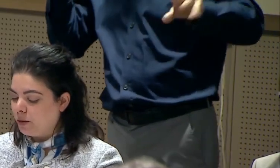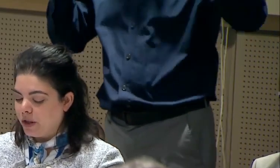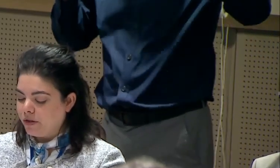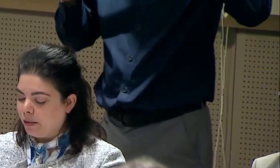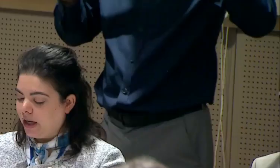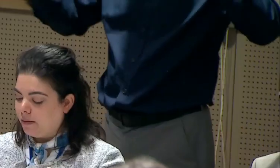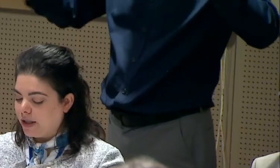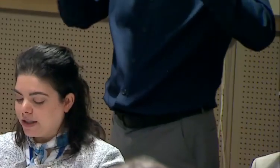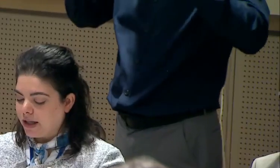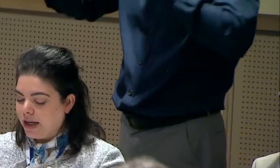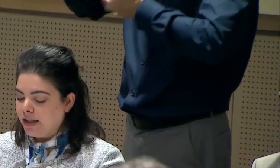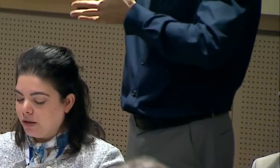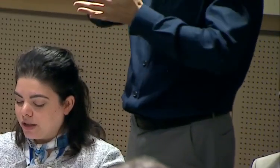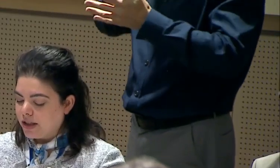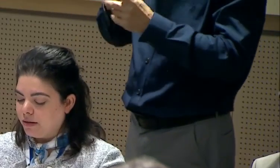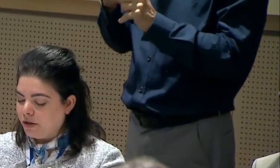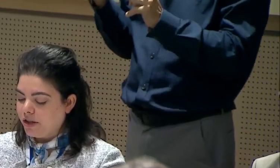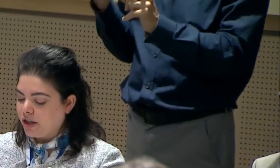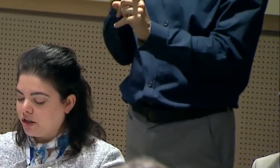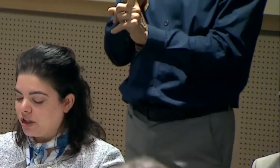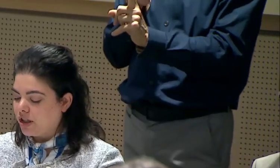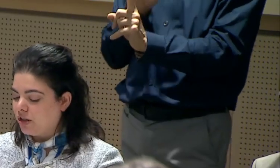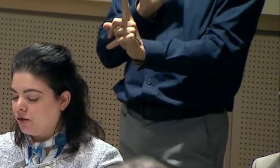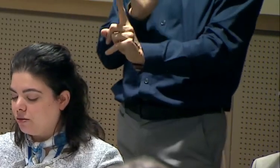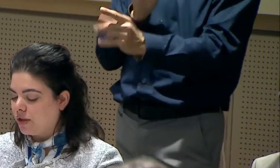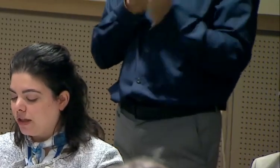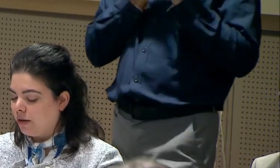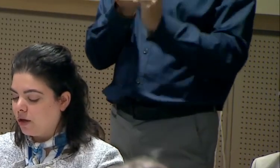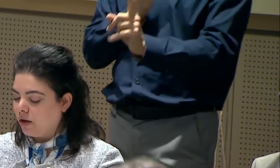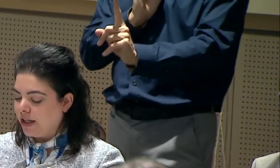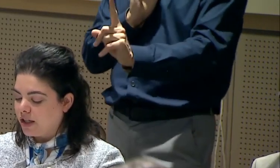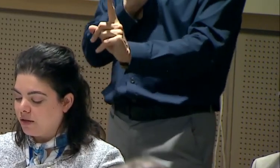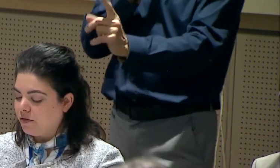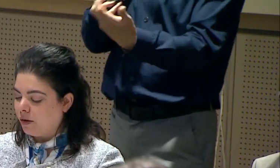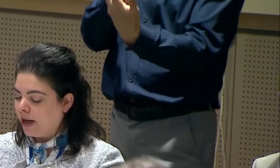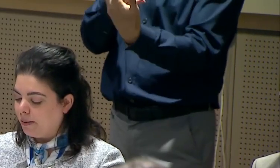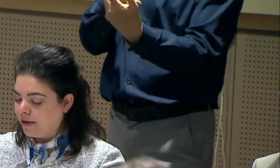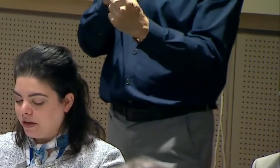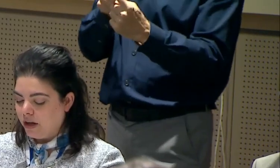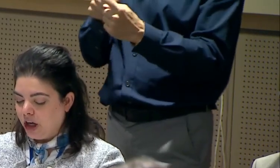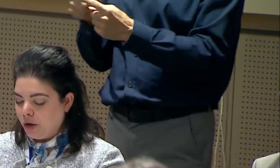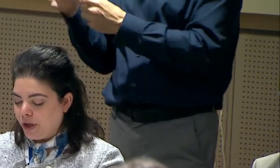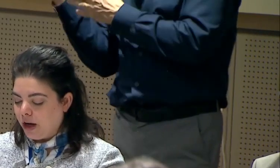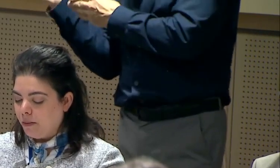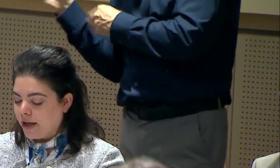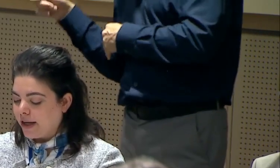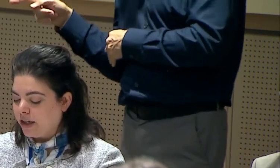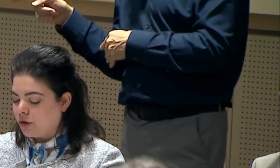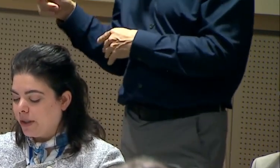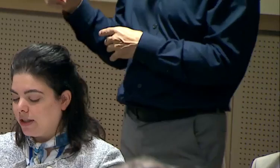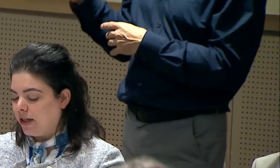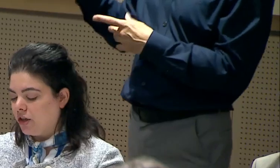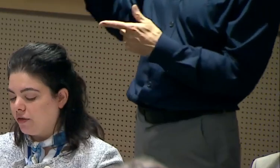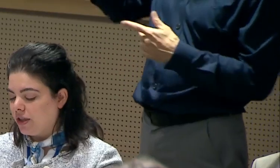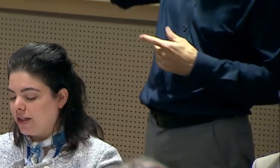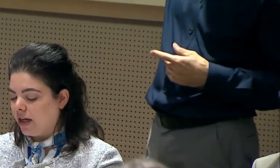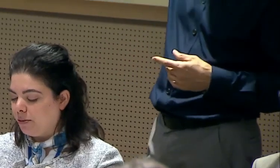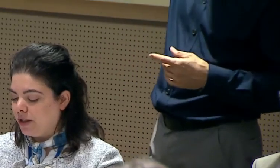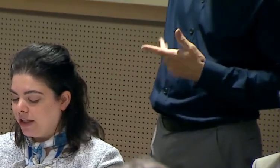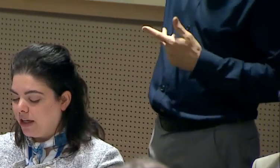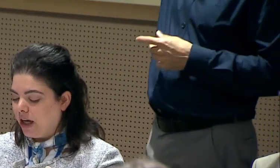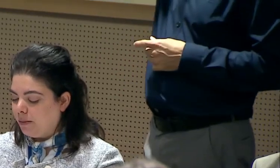of the Commonwealth of the Bahamas, the Autism Research Institute and our colleagues from Capital, we are marking the 20 years